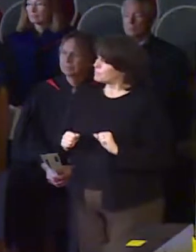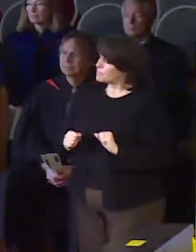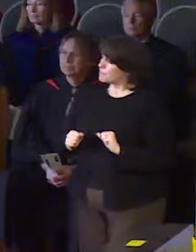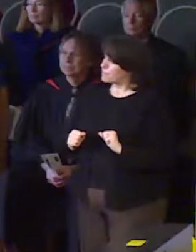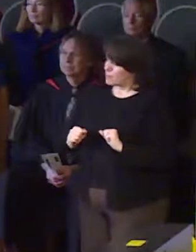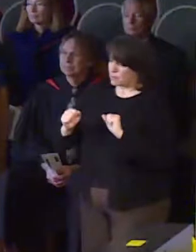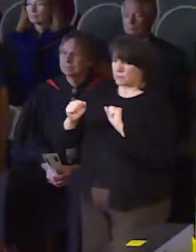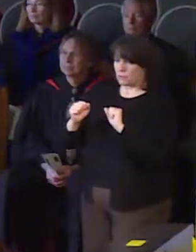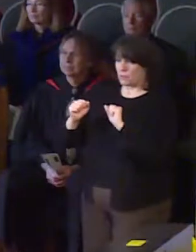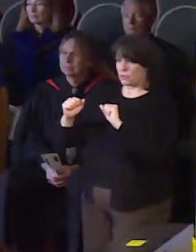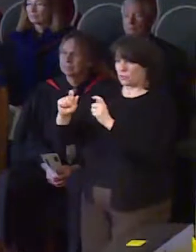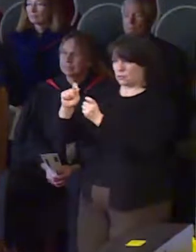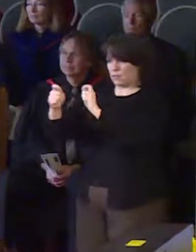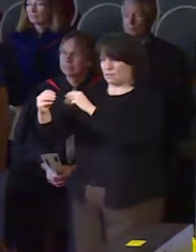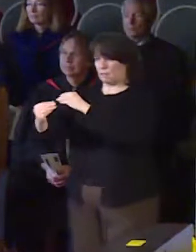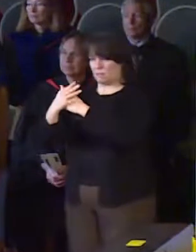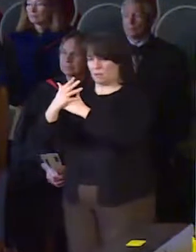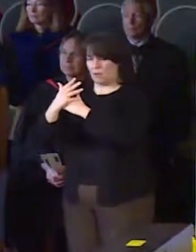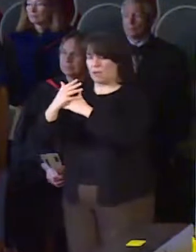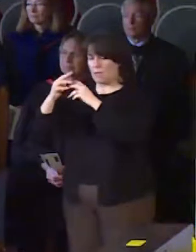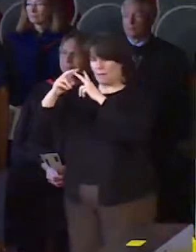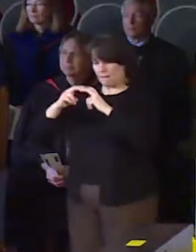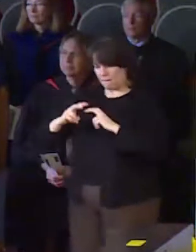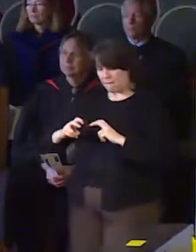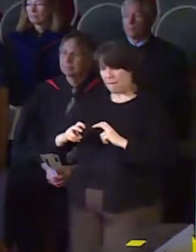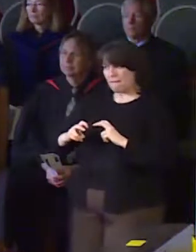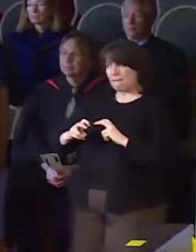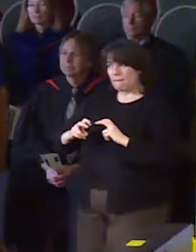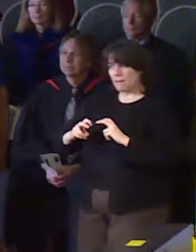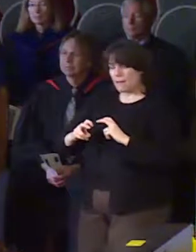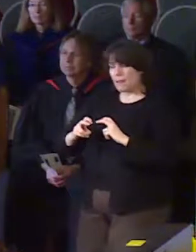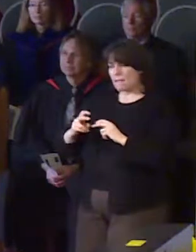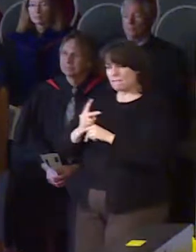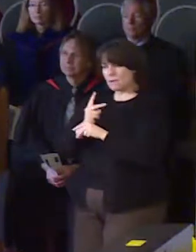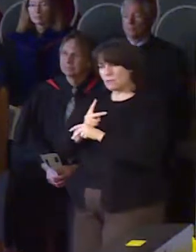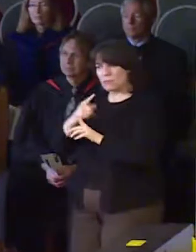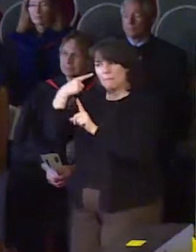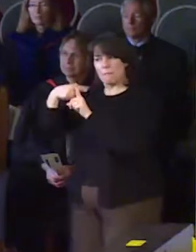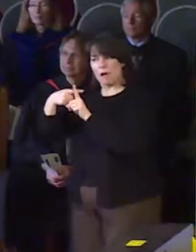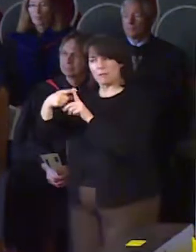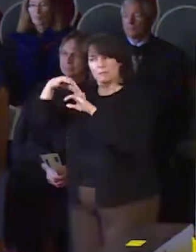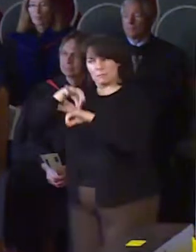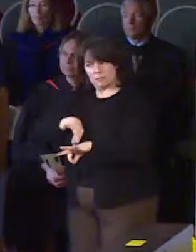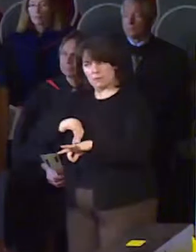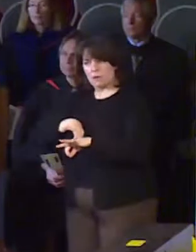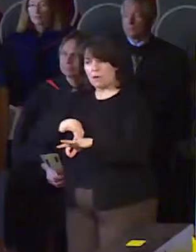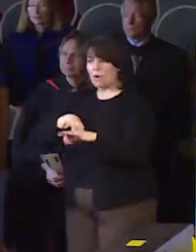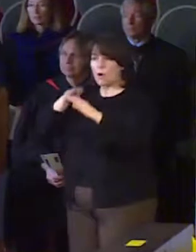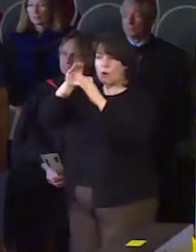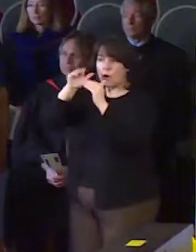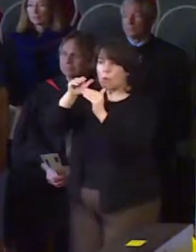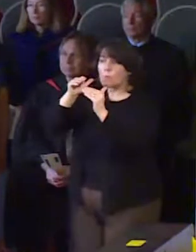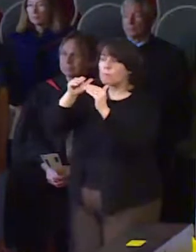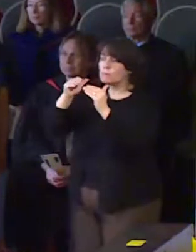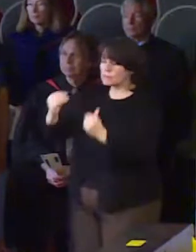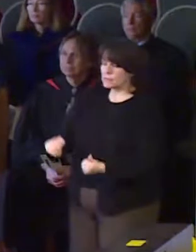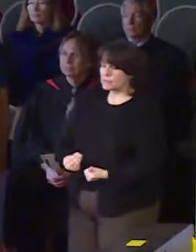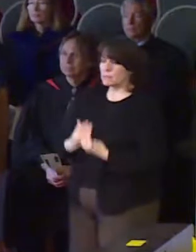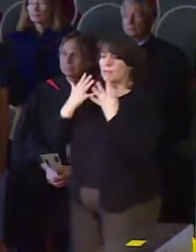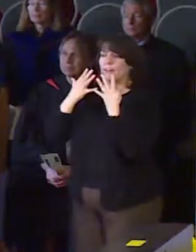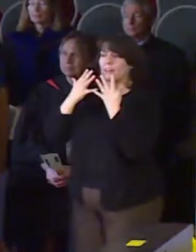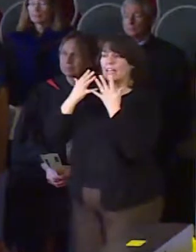help uncover what I like to call the upside of uncertainty and change. This provides hope, provides inspiration, and provides